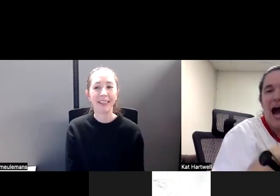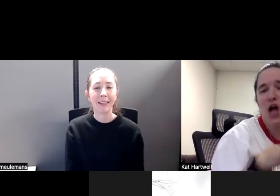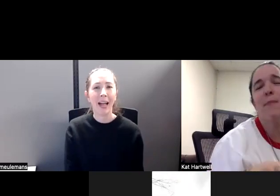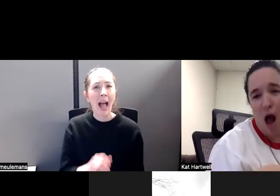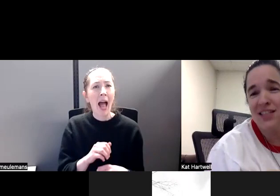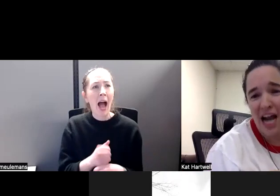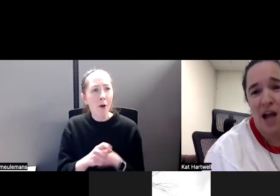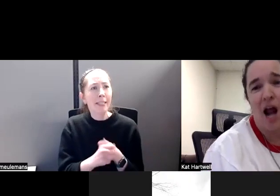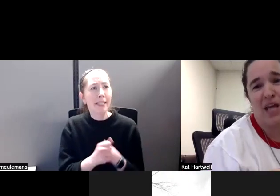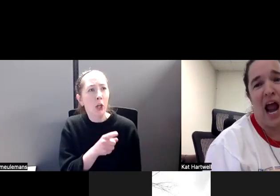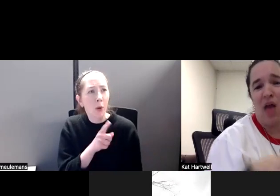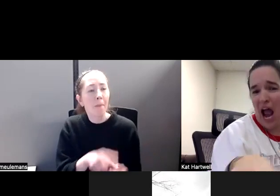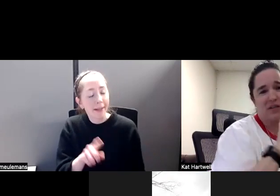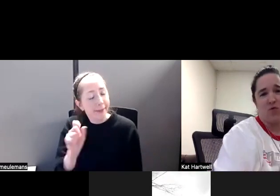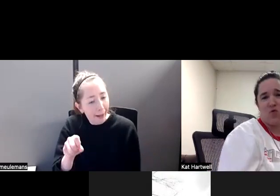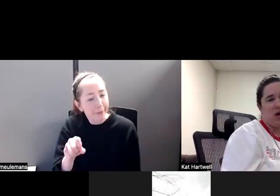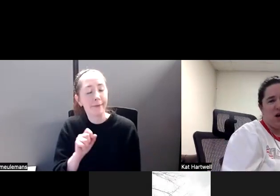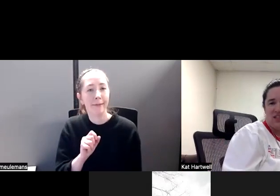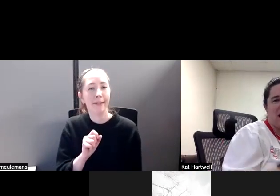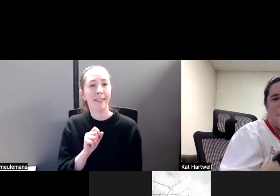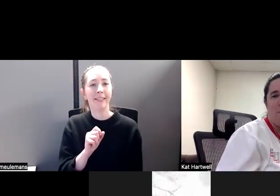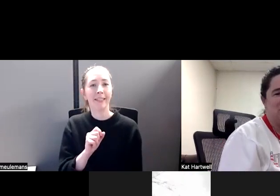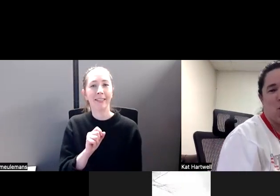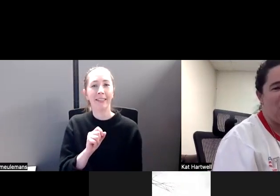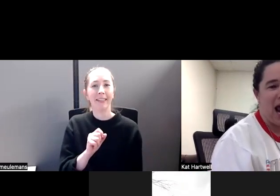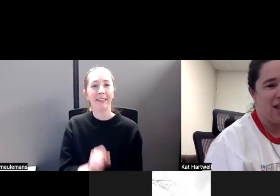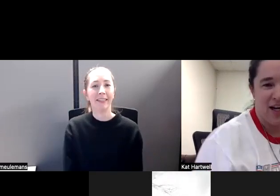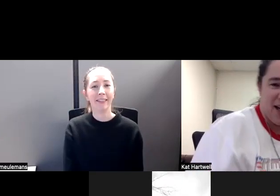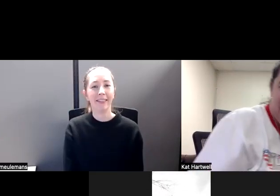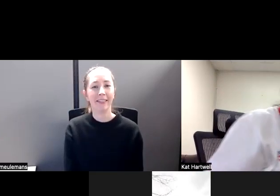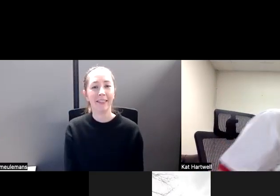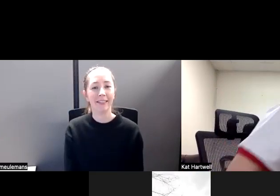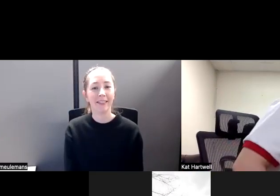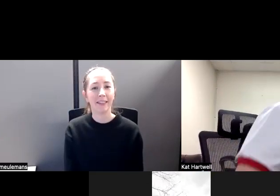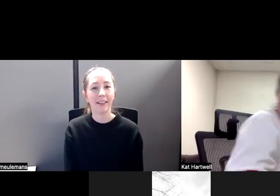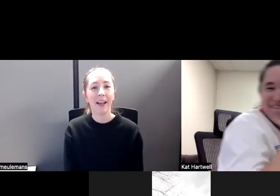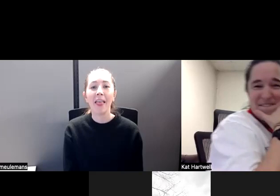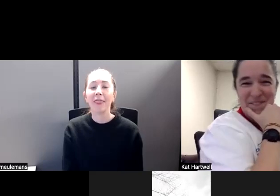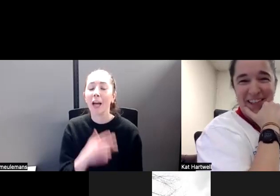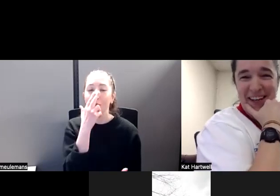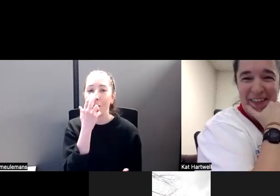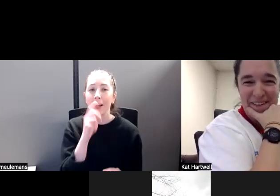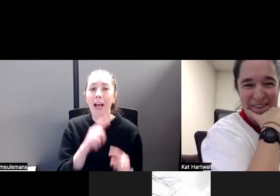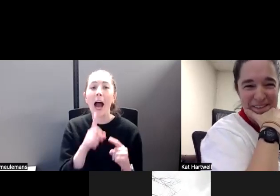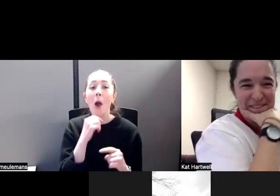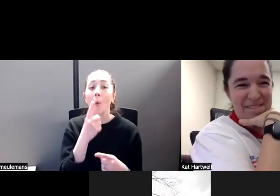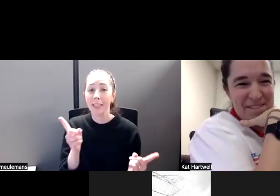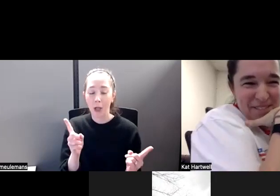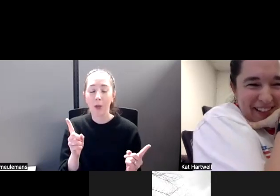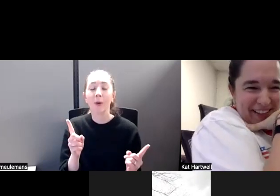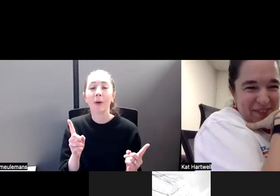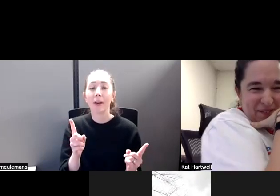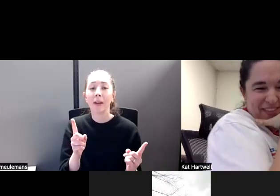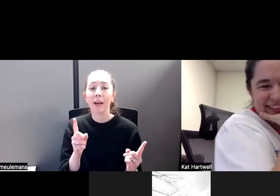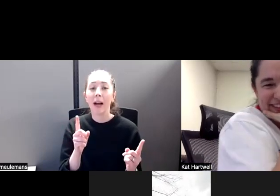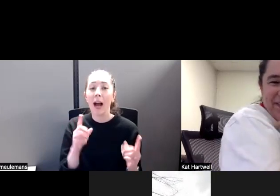you, but yes. Yeah, they need to calm down. Ask those two girls, they know me too well. Oh my God, that's so funny. So I'm going to tell you guys some, I have